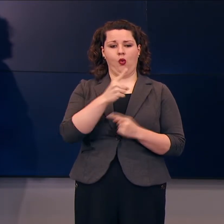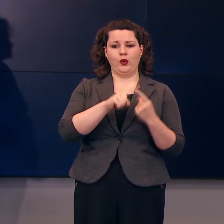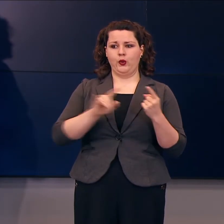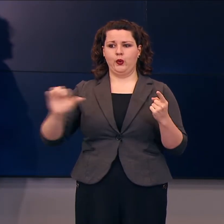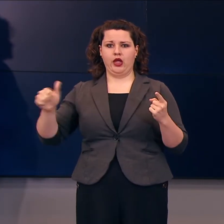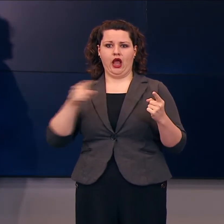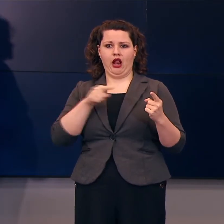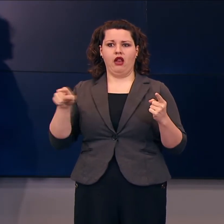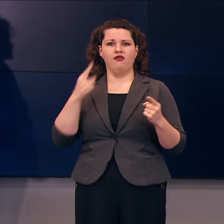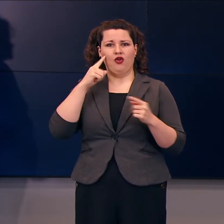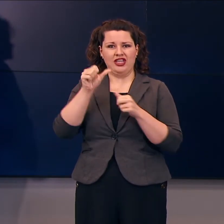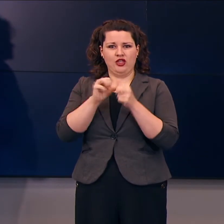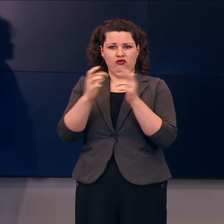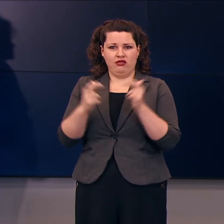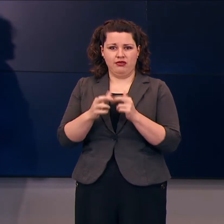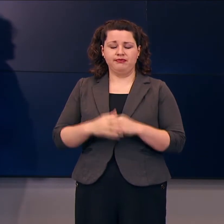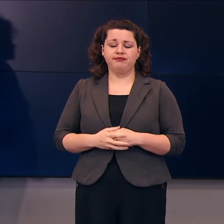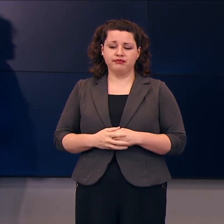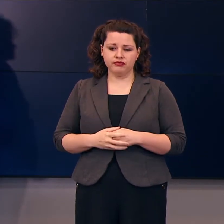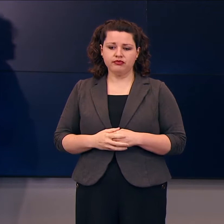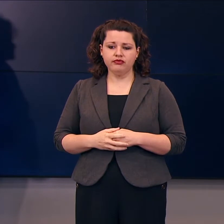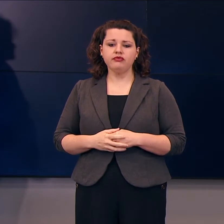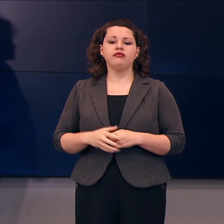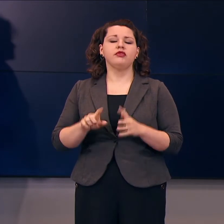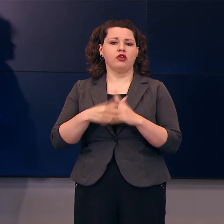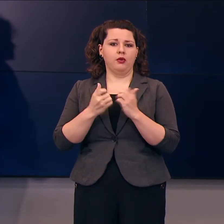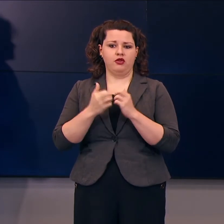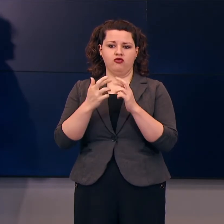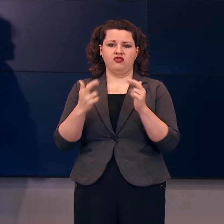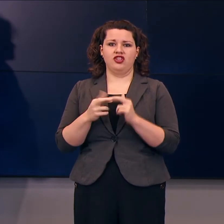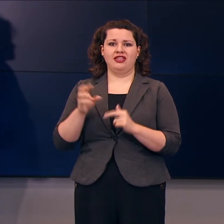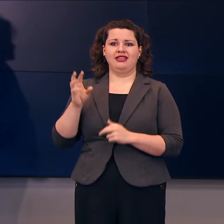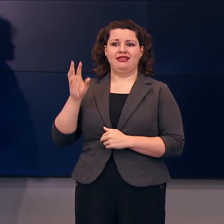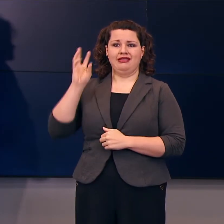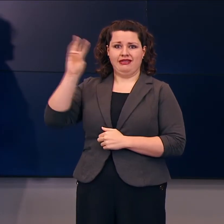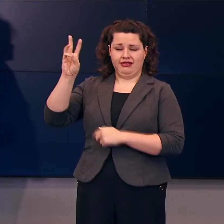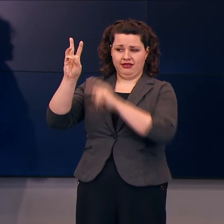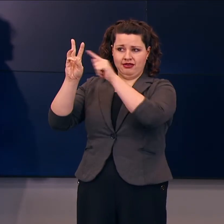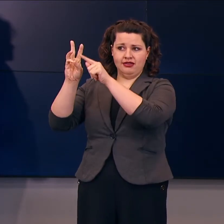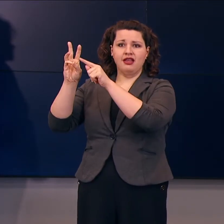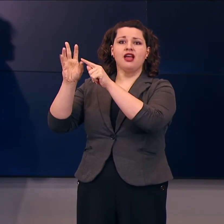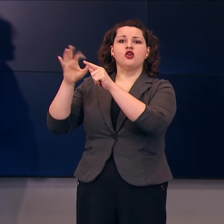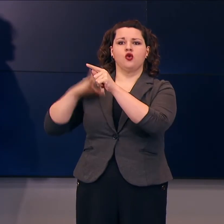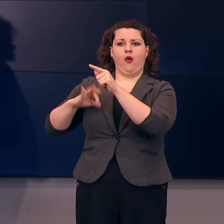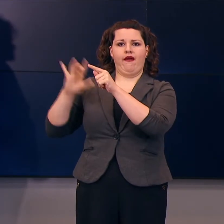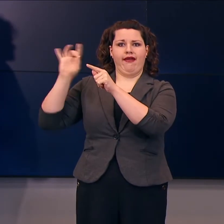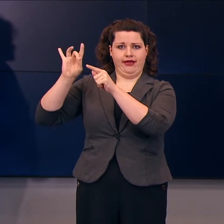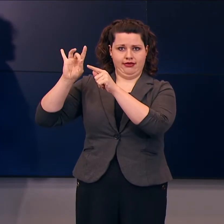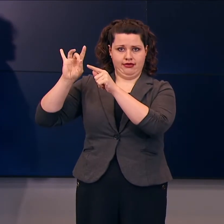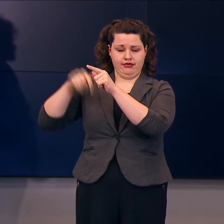is. So we'll start with Region 6. It is an 8.